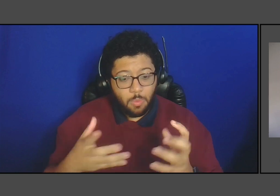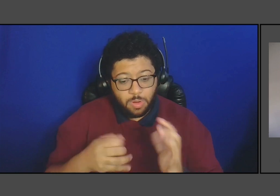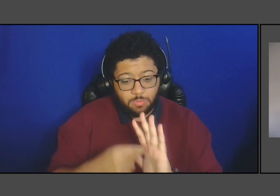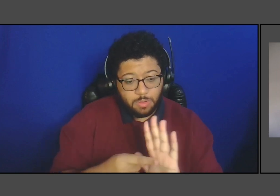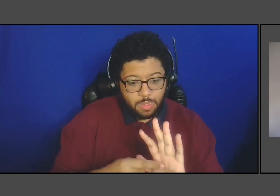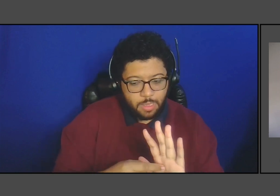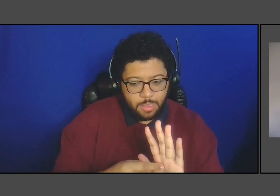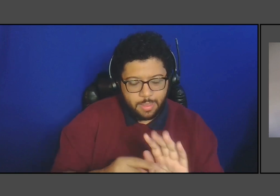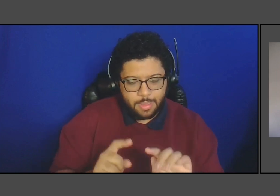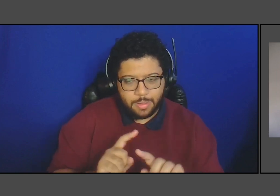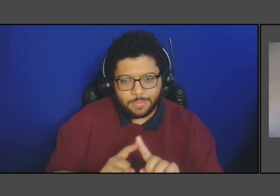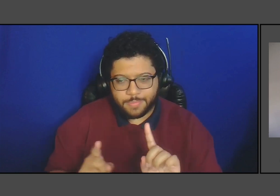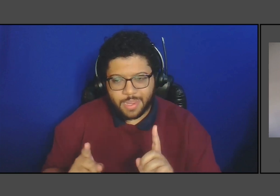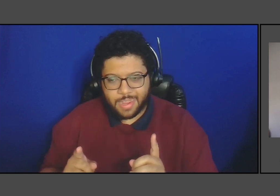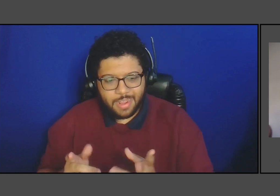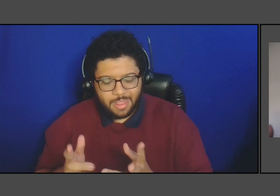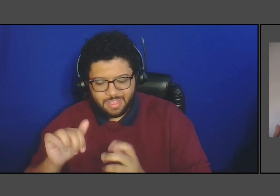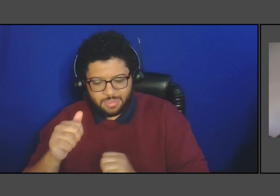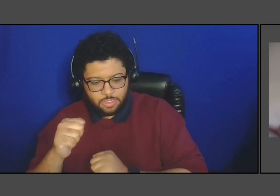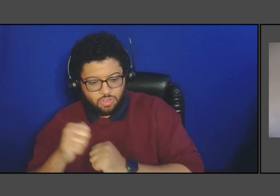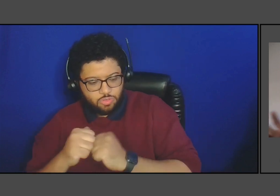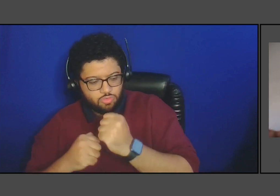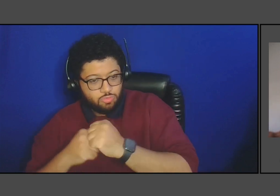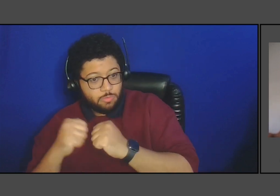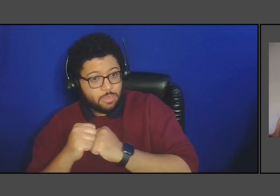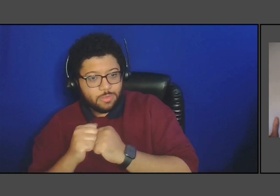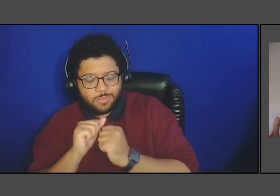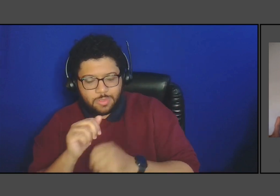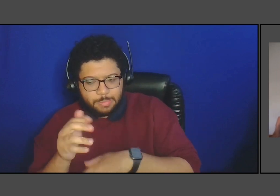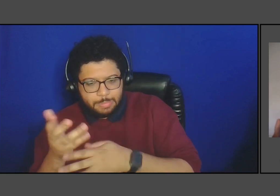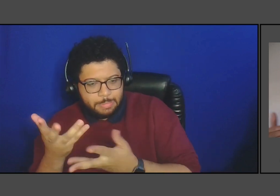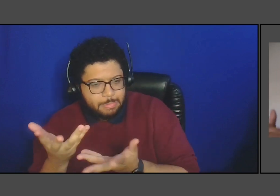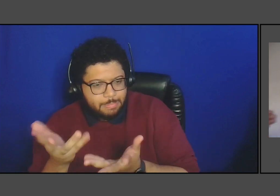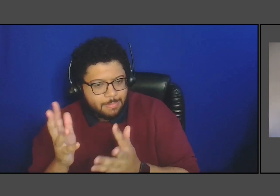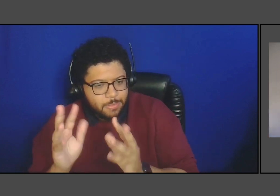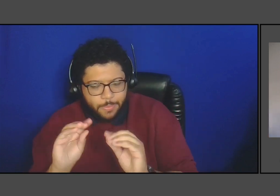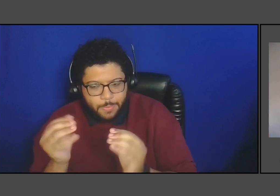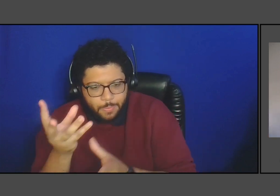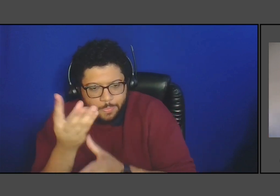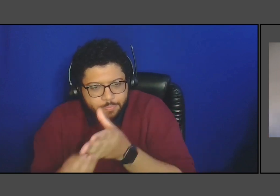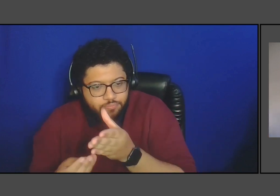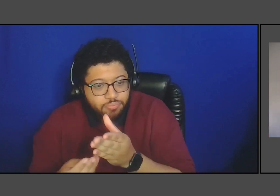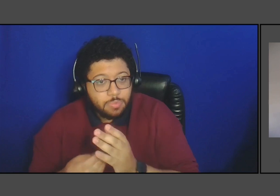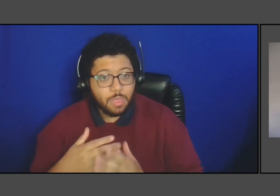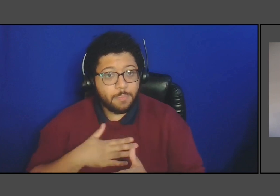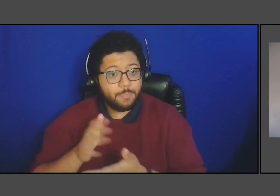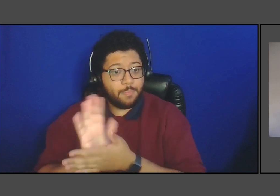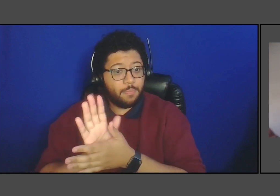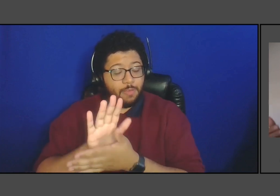do it. It's like you're encouraged to, in the film school that I ended up going to film school,